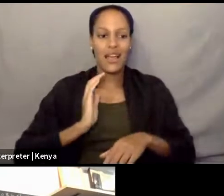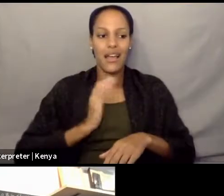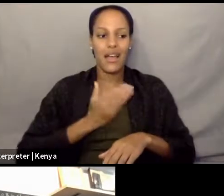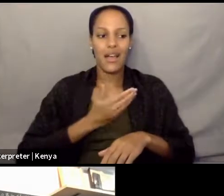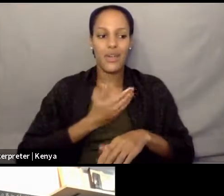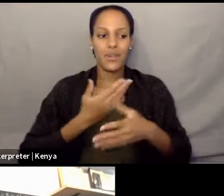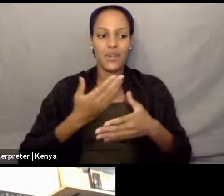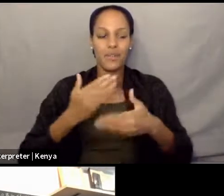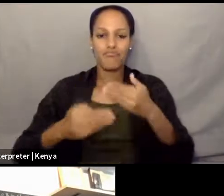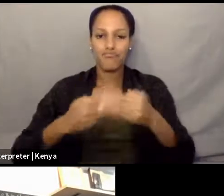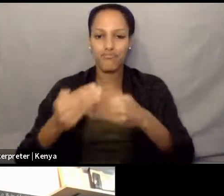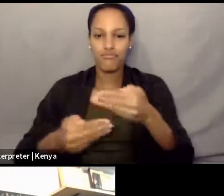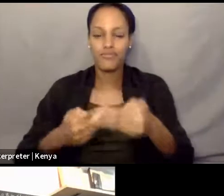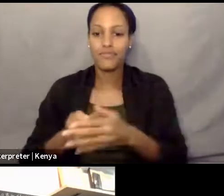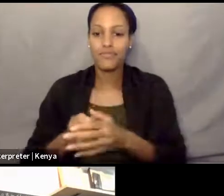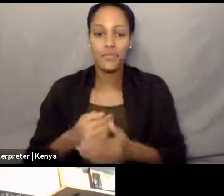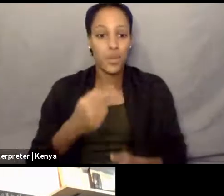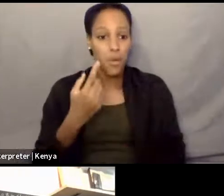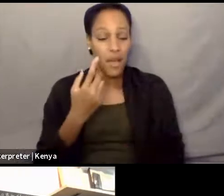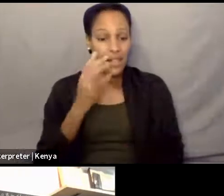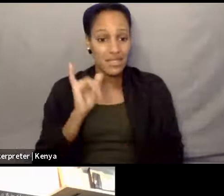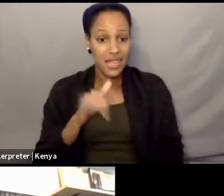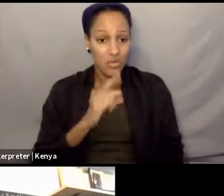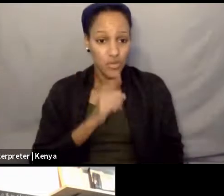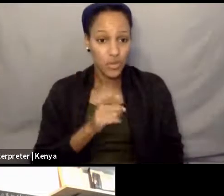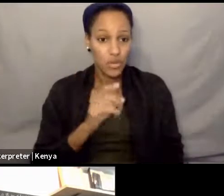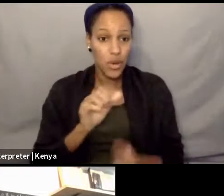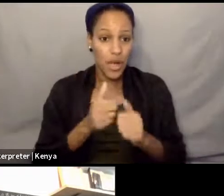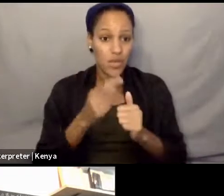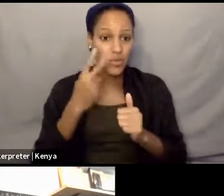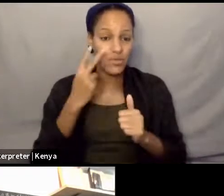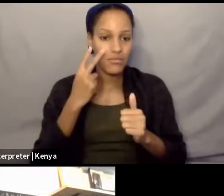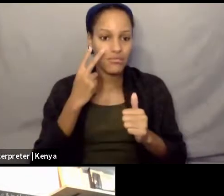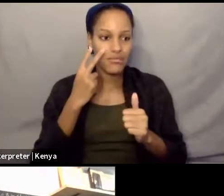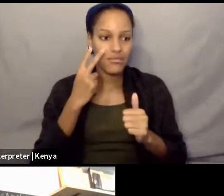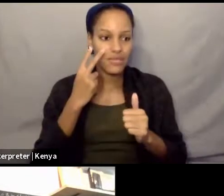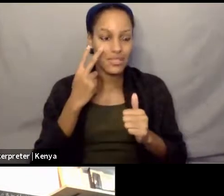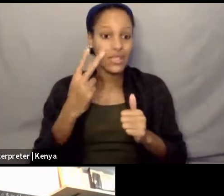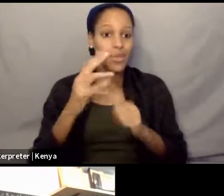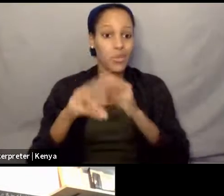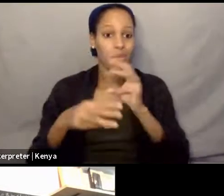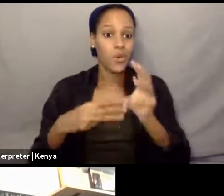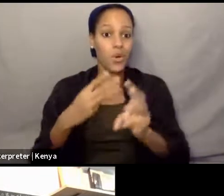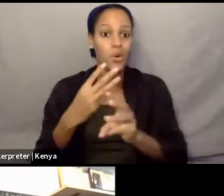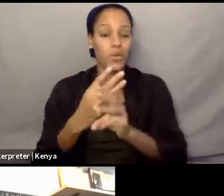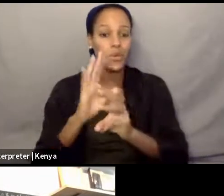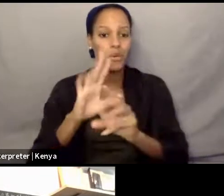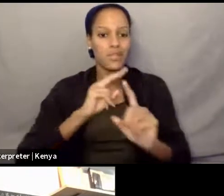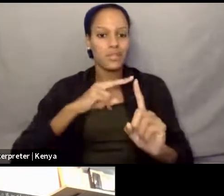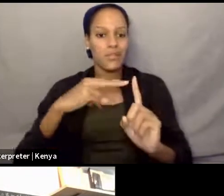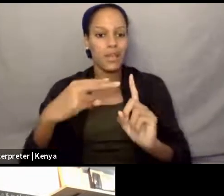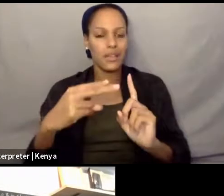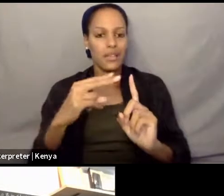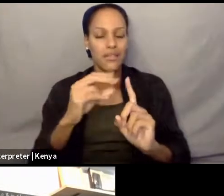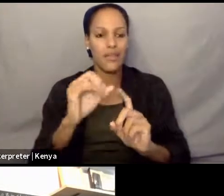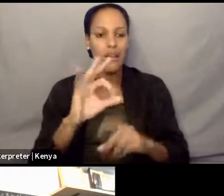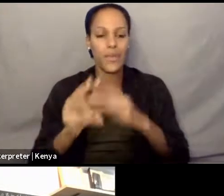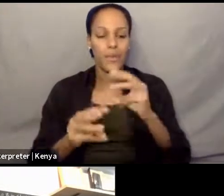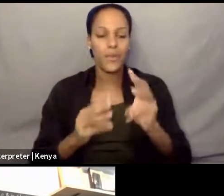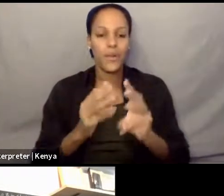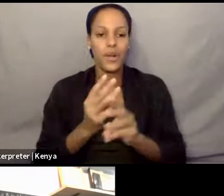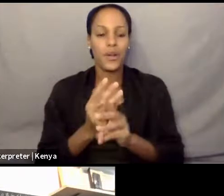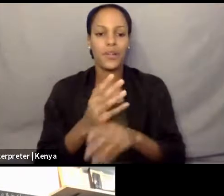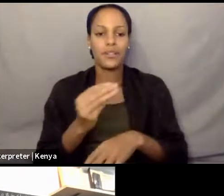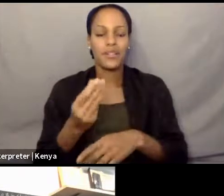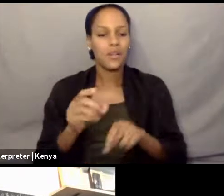One, is that true? Is that kind of how you see the world? And two, you know, have the circumstances, like you